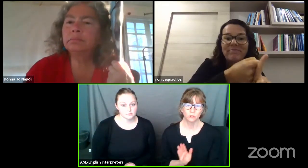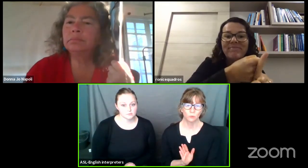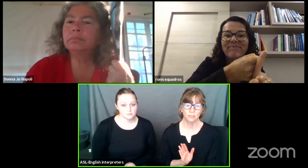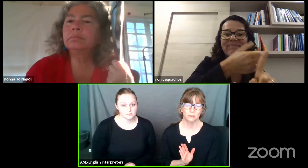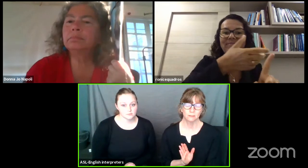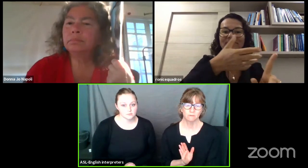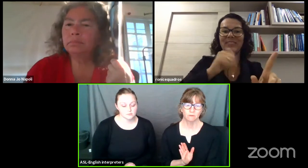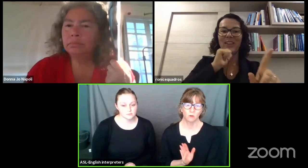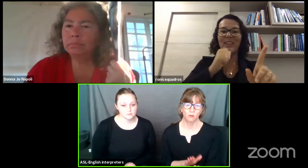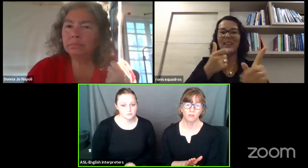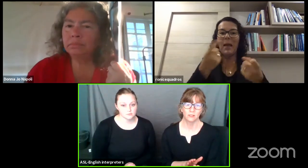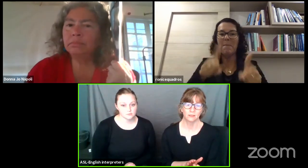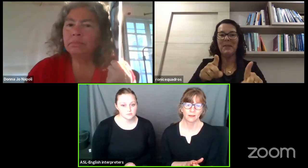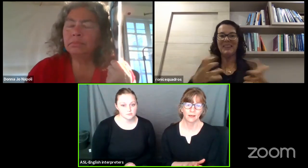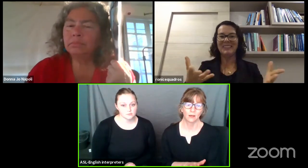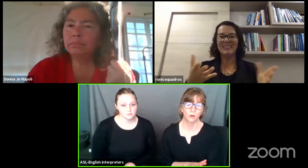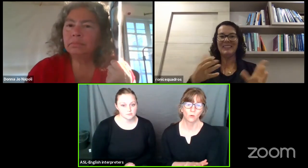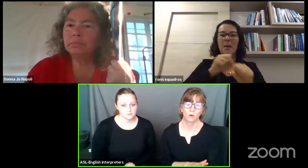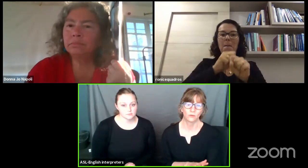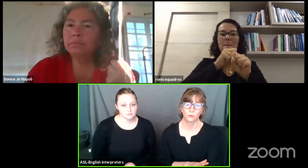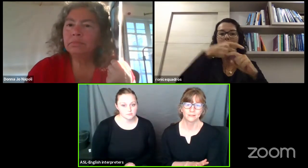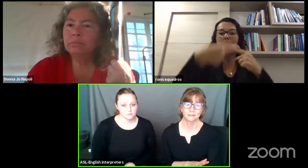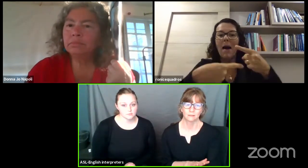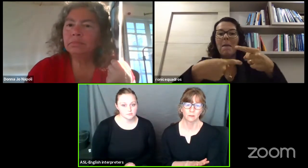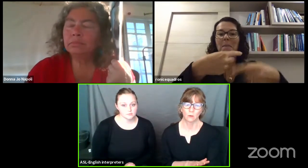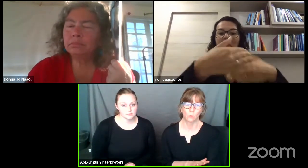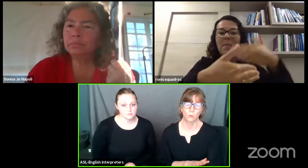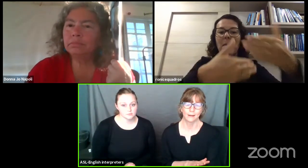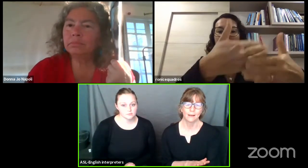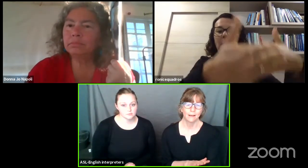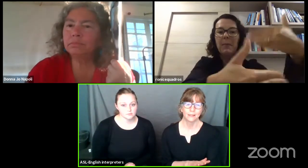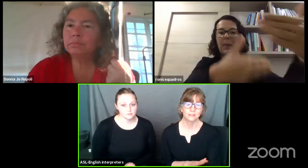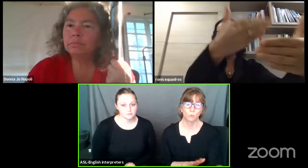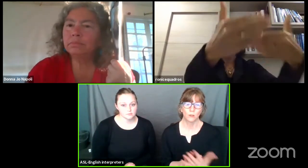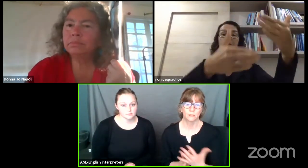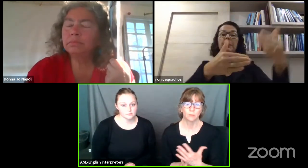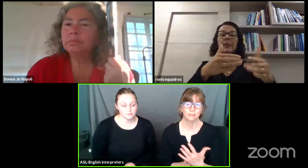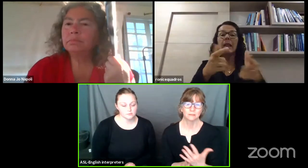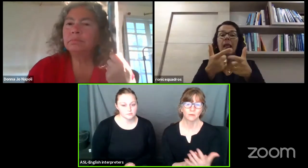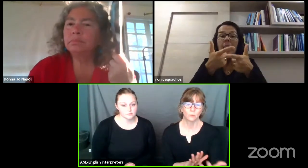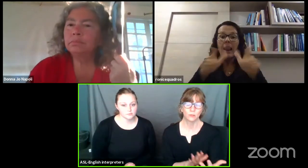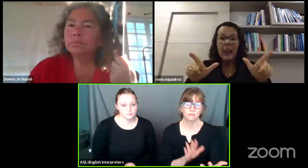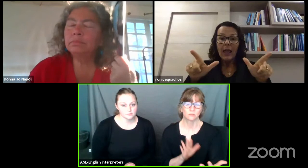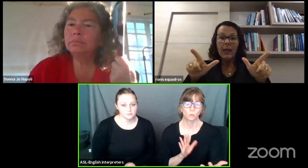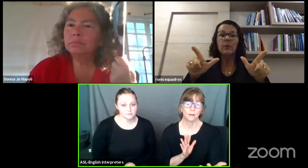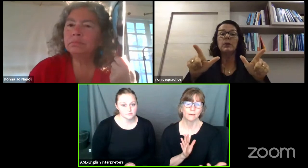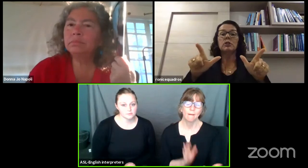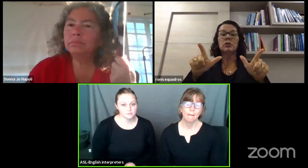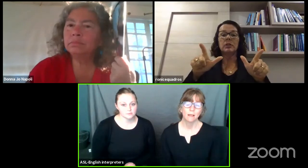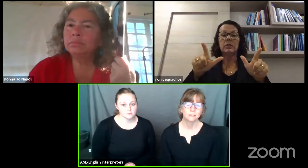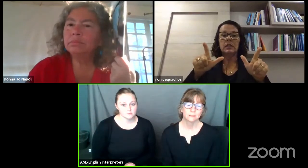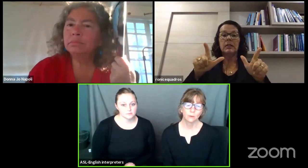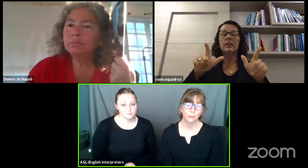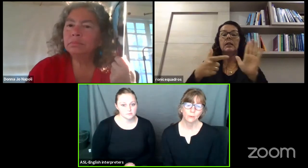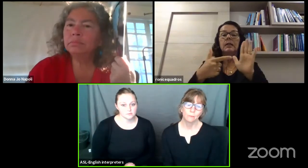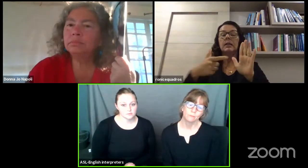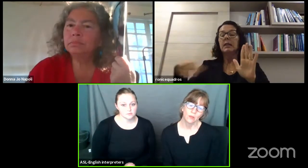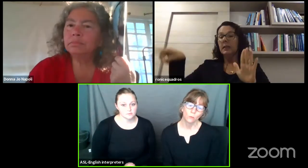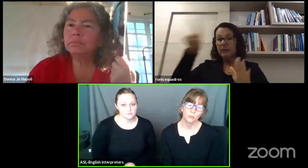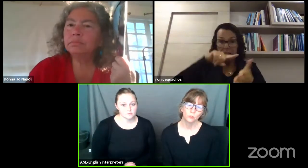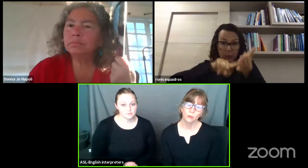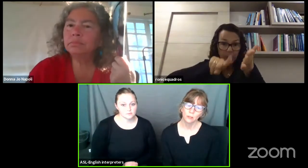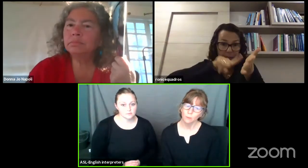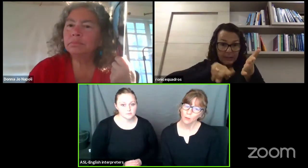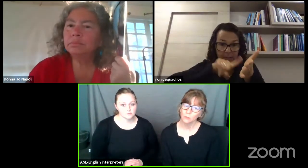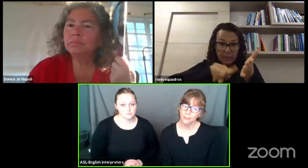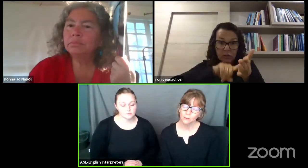that first one doesn't fall, then how are the rest going to go, right? It's one depends on the previous one. And so